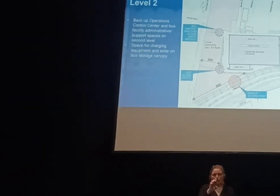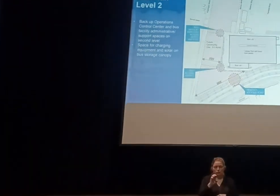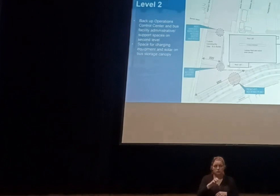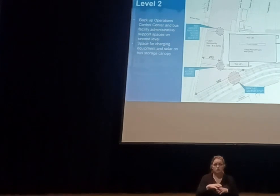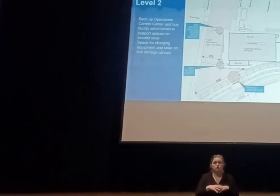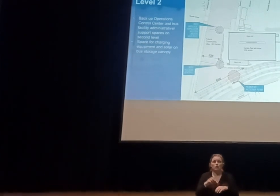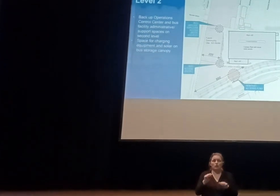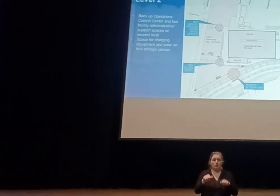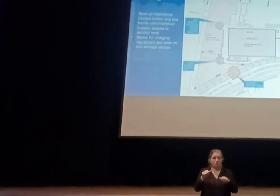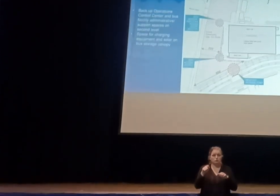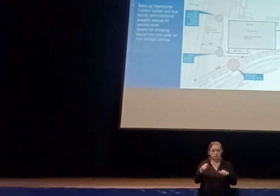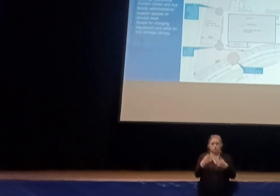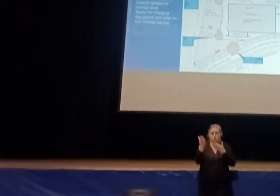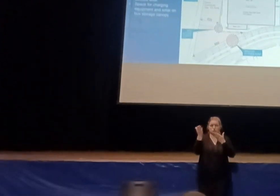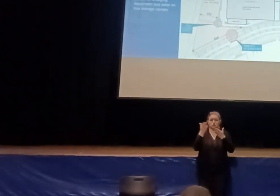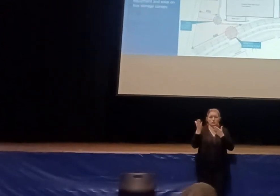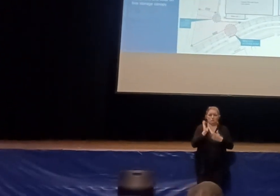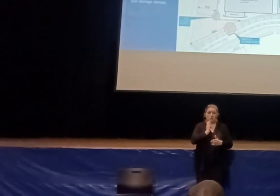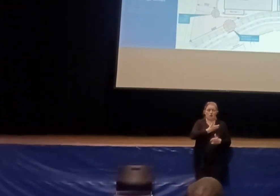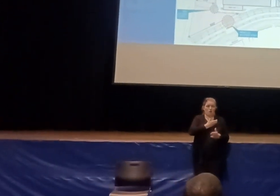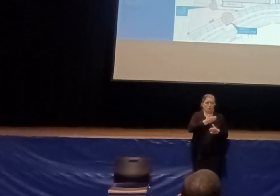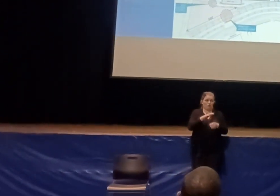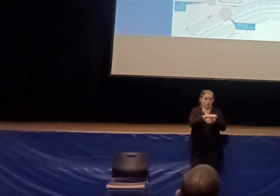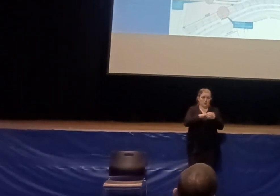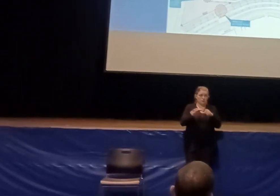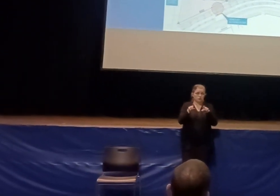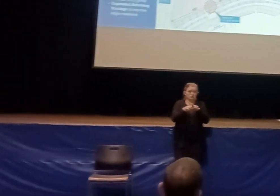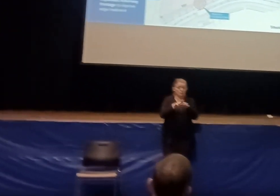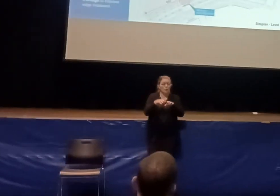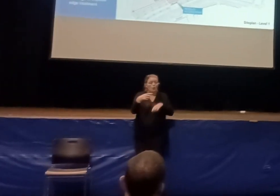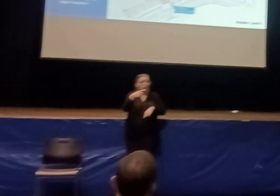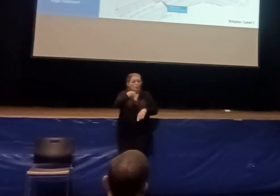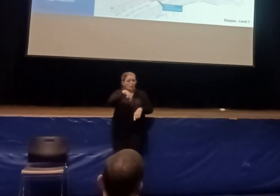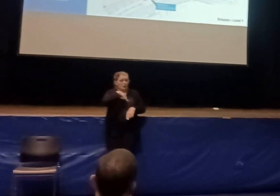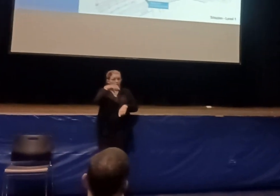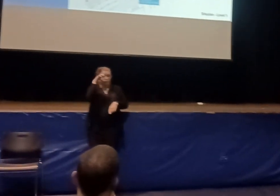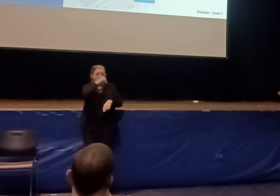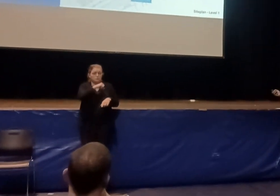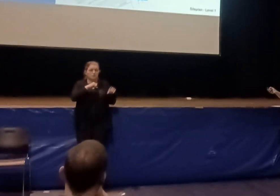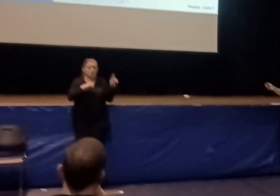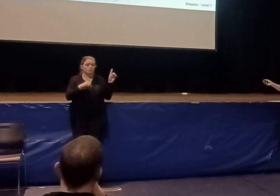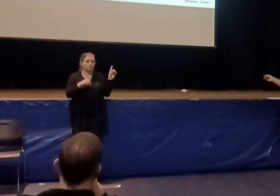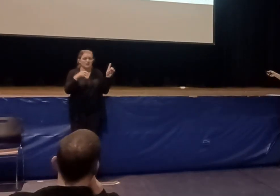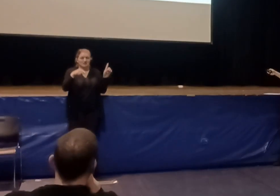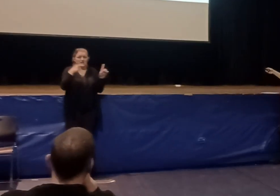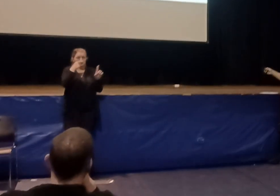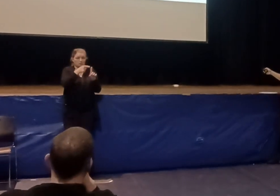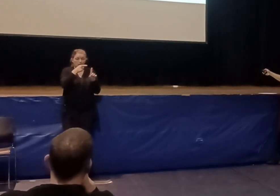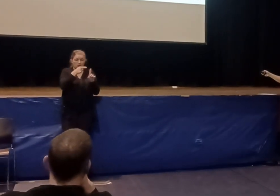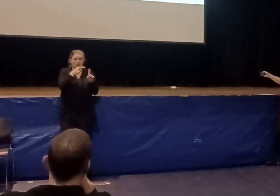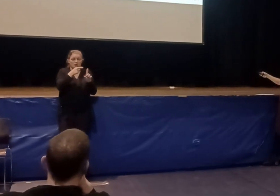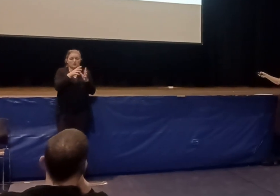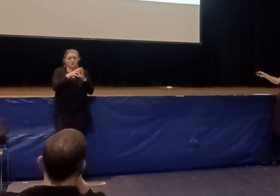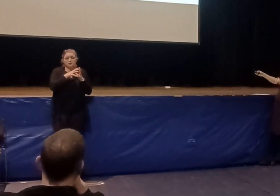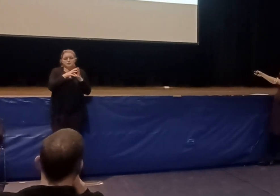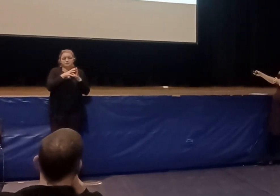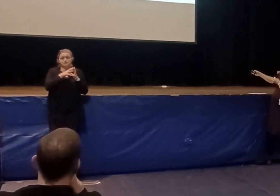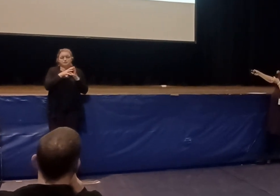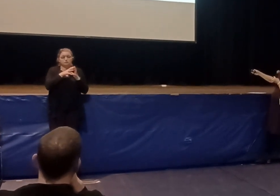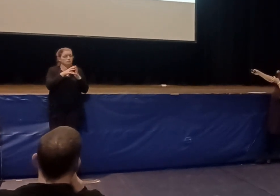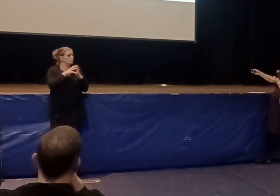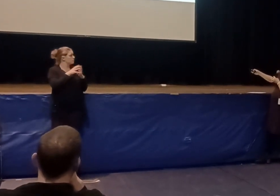they can also serve our site. We're assuming at this point in time that